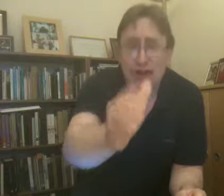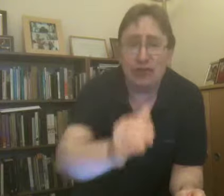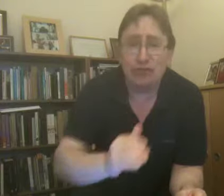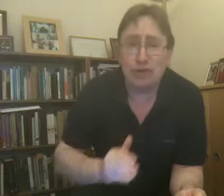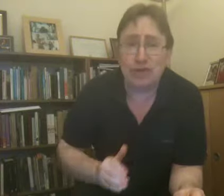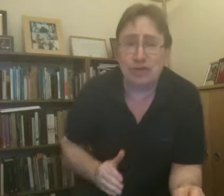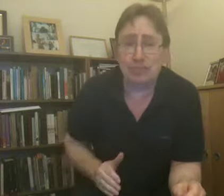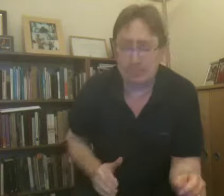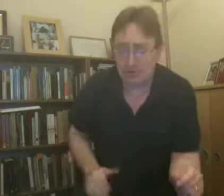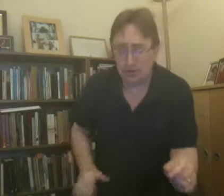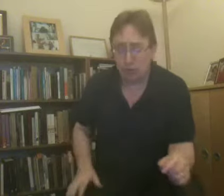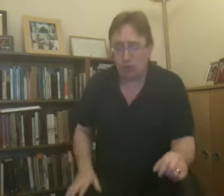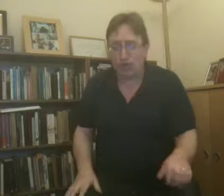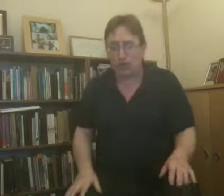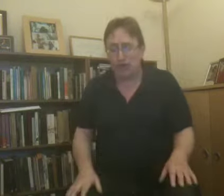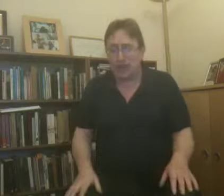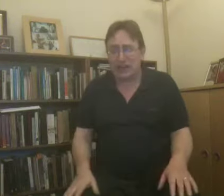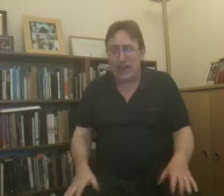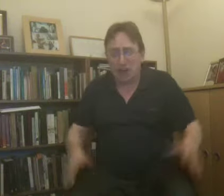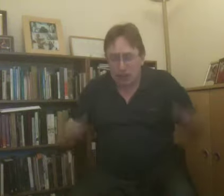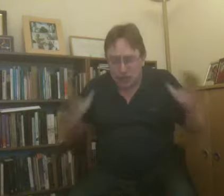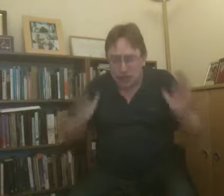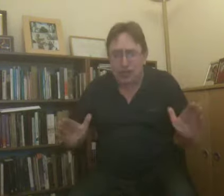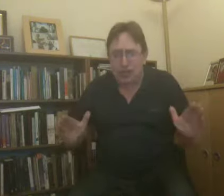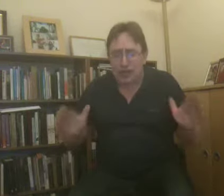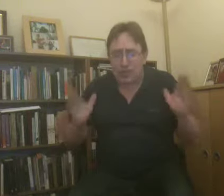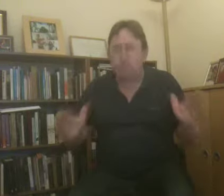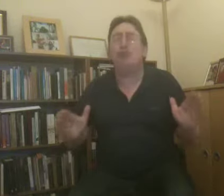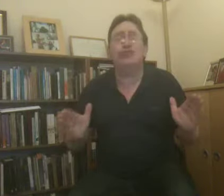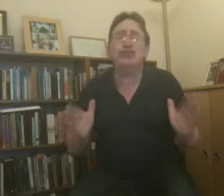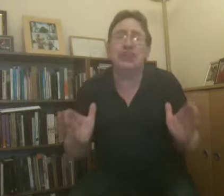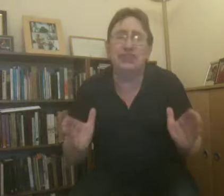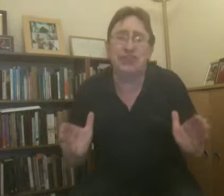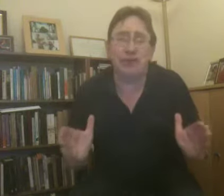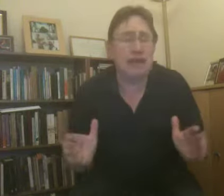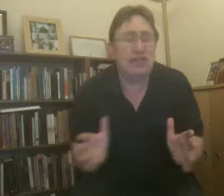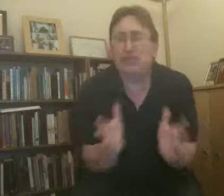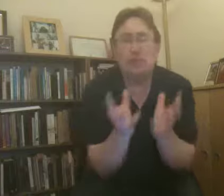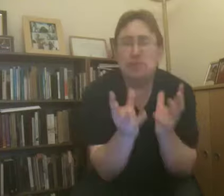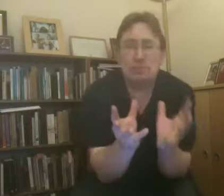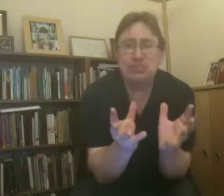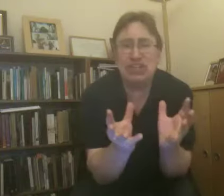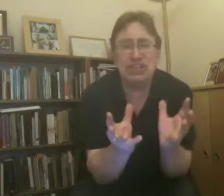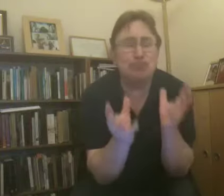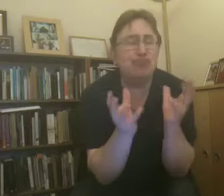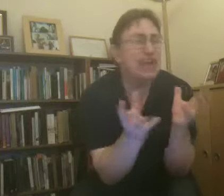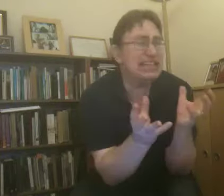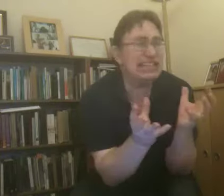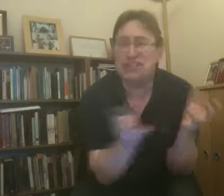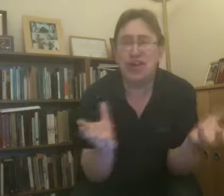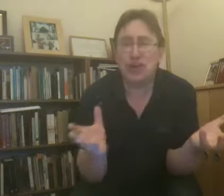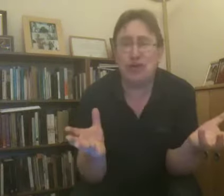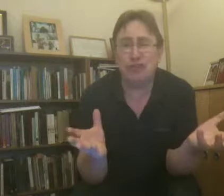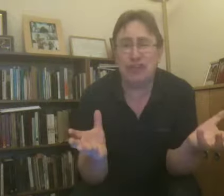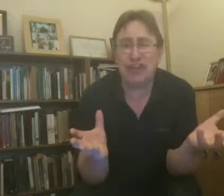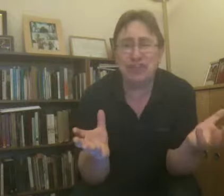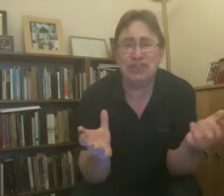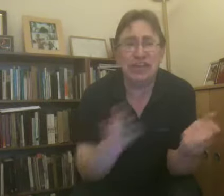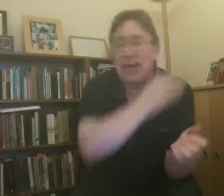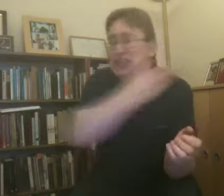Messiah is with you. What do you say now? Nothing puts Jesus off. This could be a potentially racist confrontation. And it's